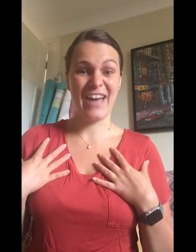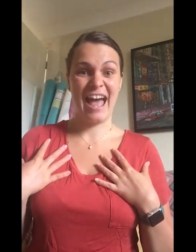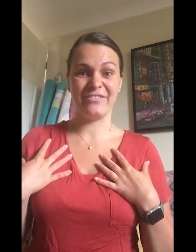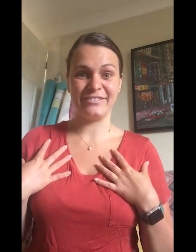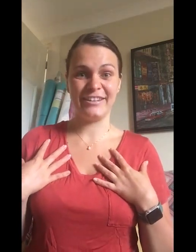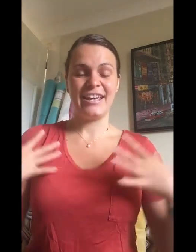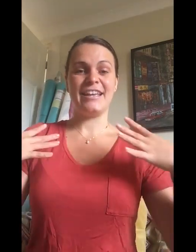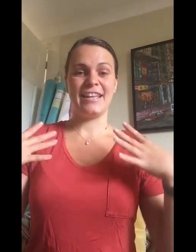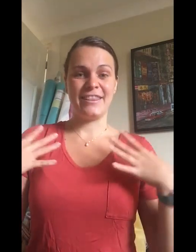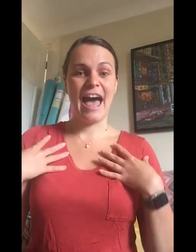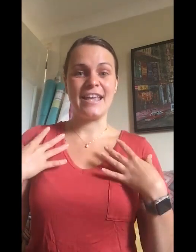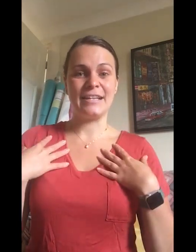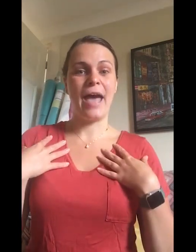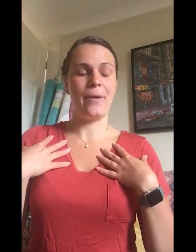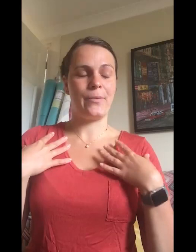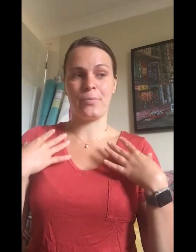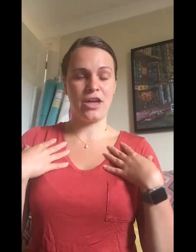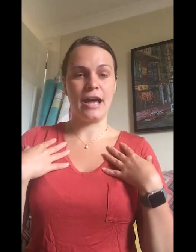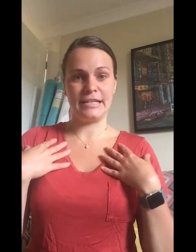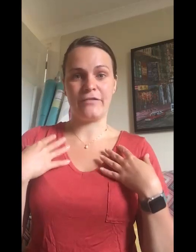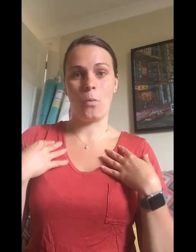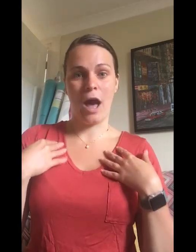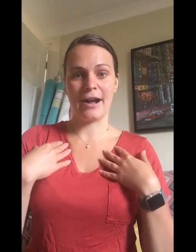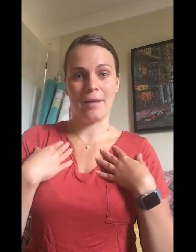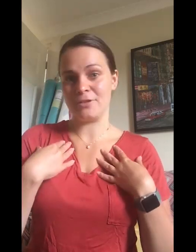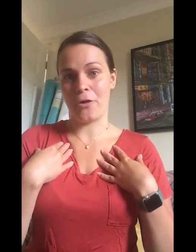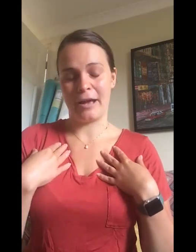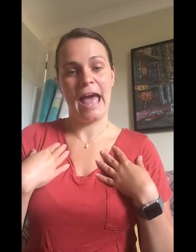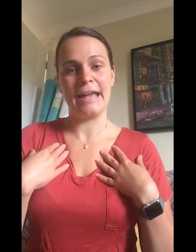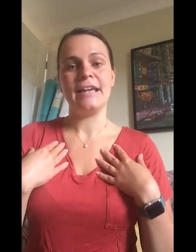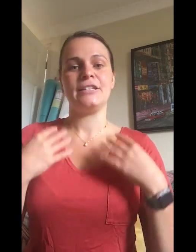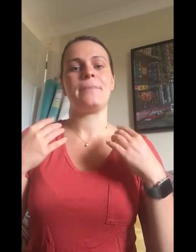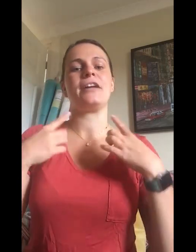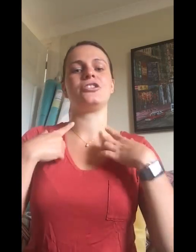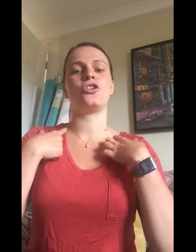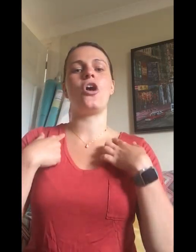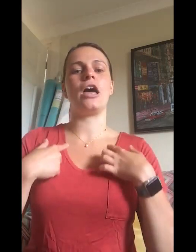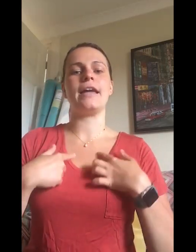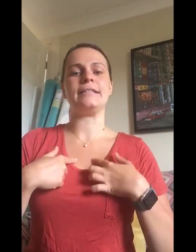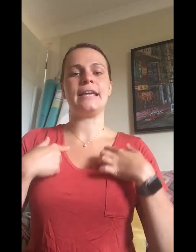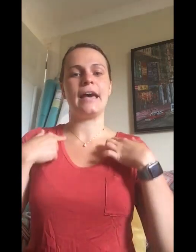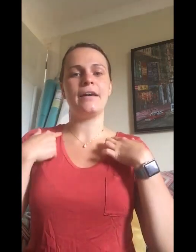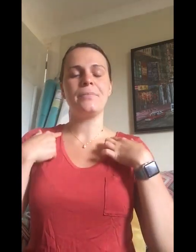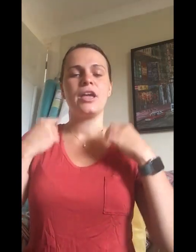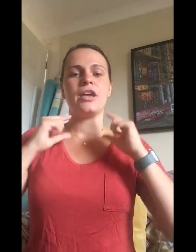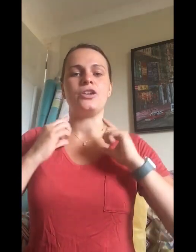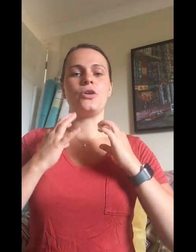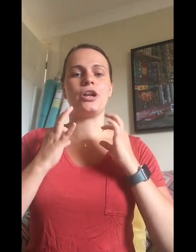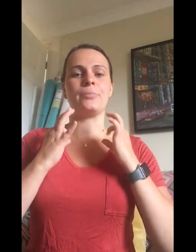have. That is where the idea for white comes from, okay? So imagine the collar is here. You're going to bring